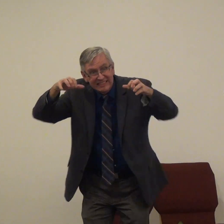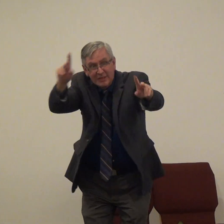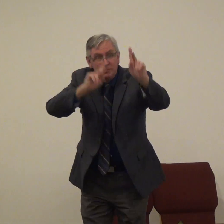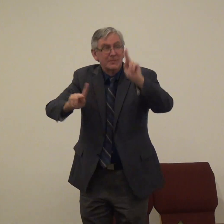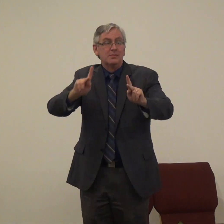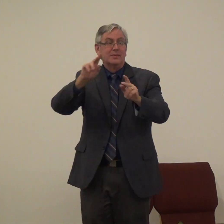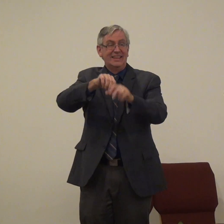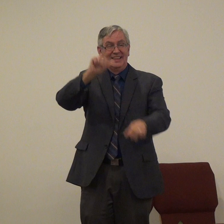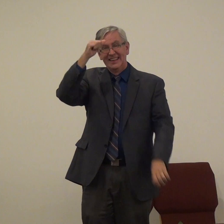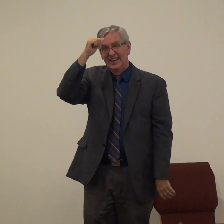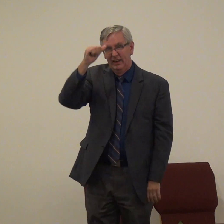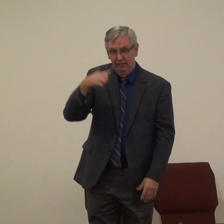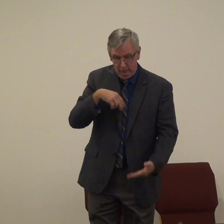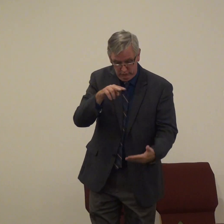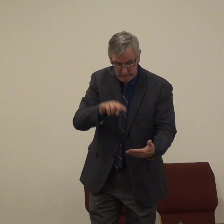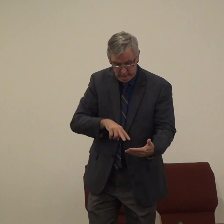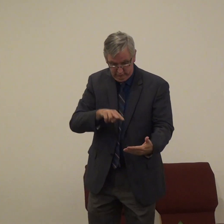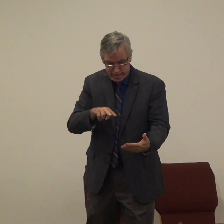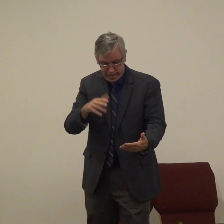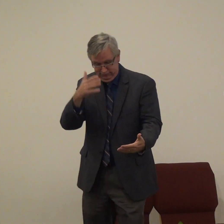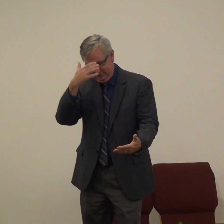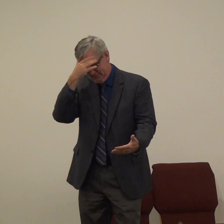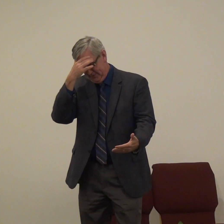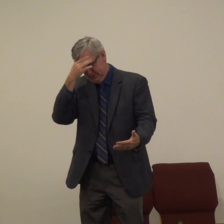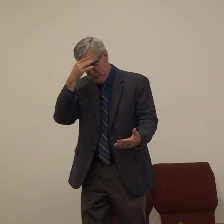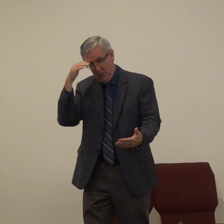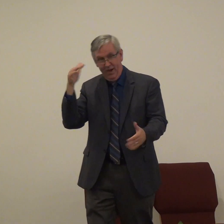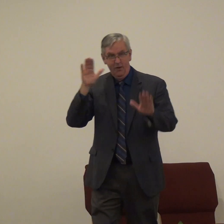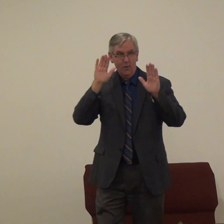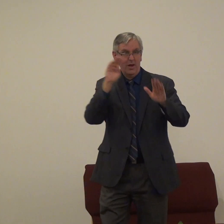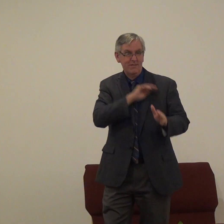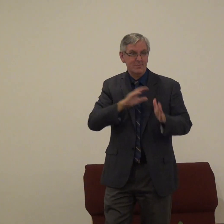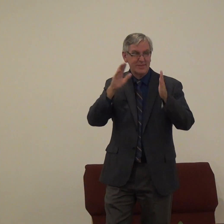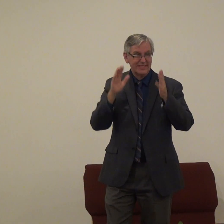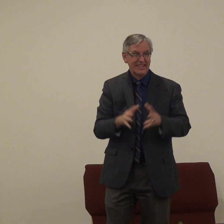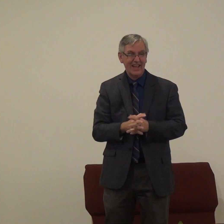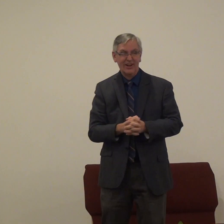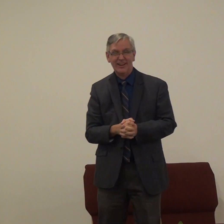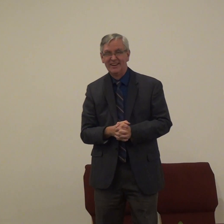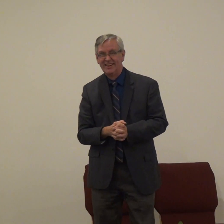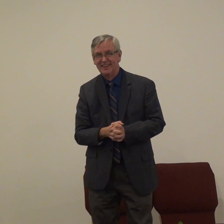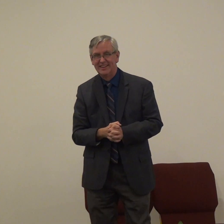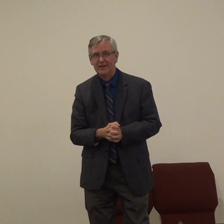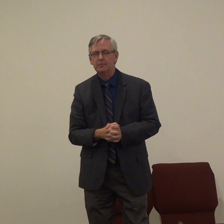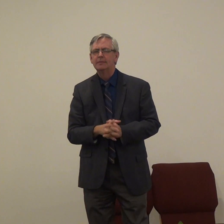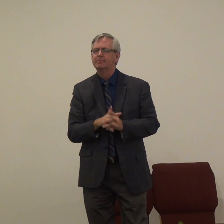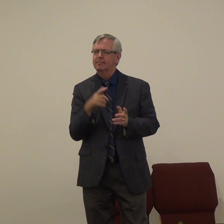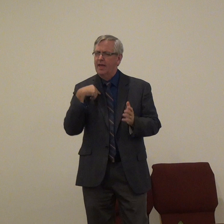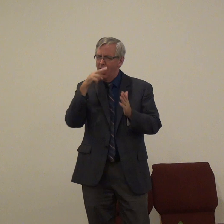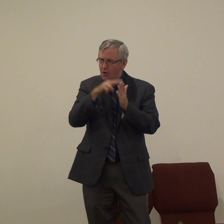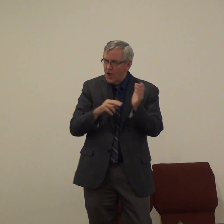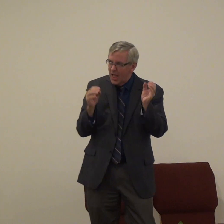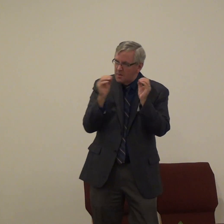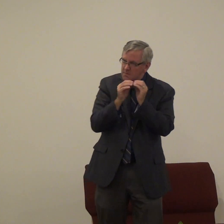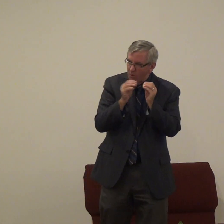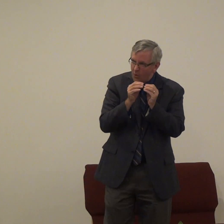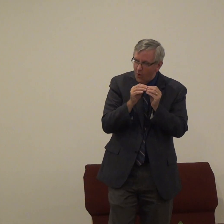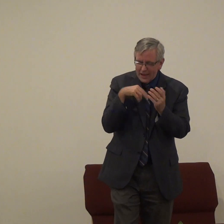reach multitudes of people in India. And I thought, what a great missionary. And then I read